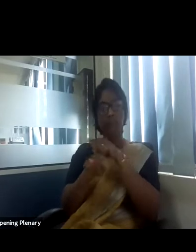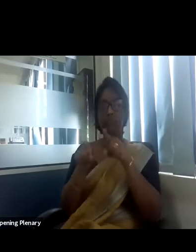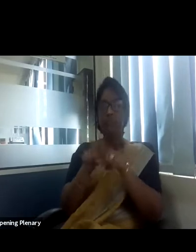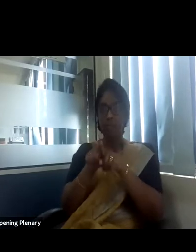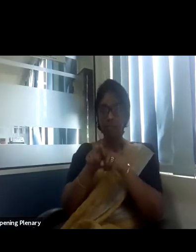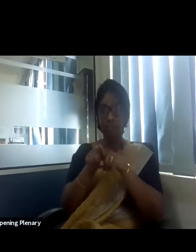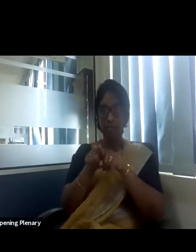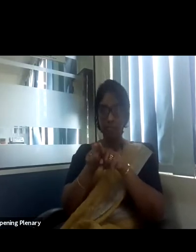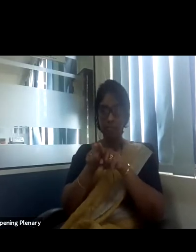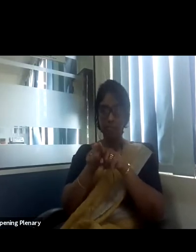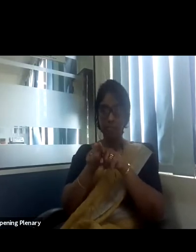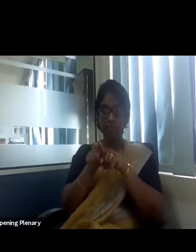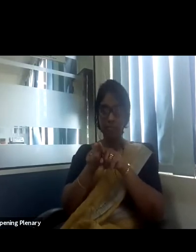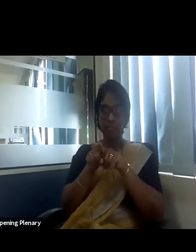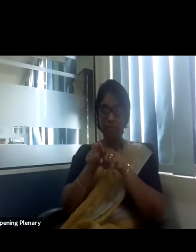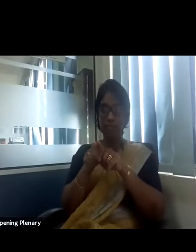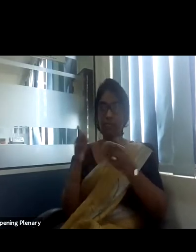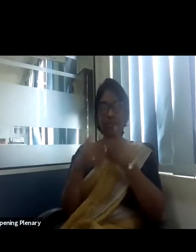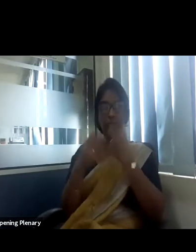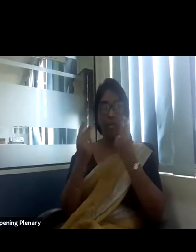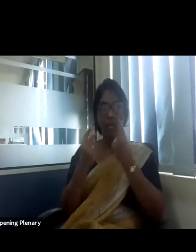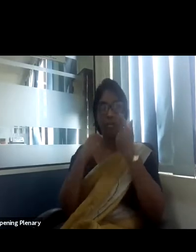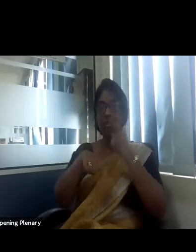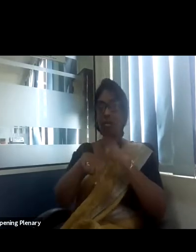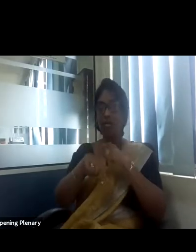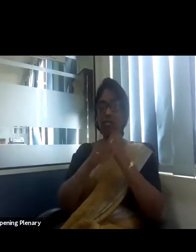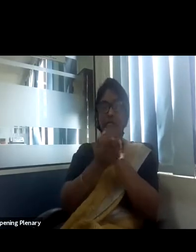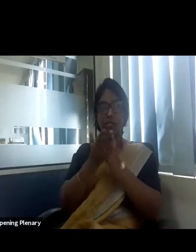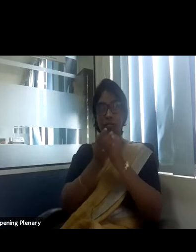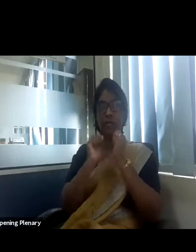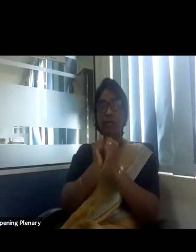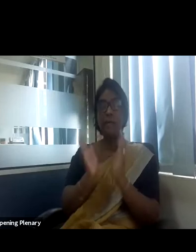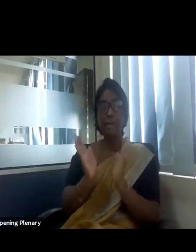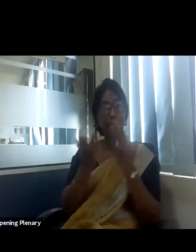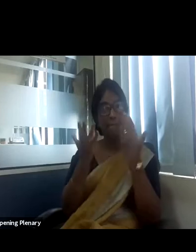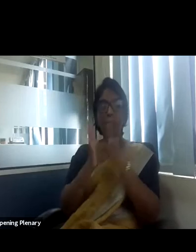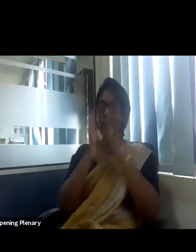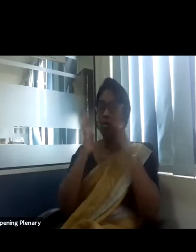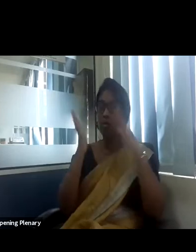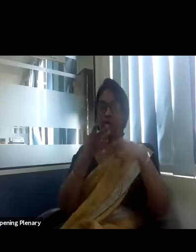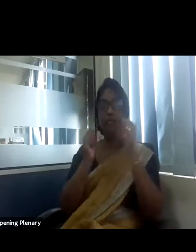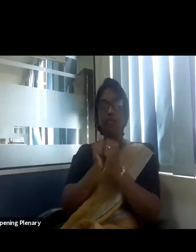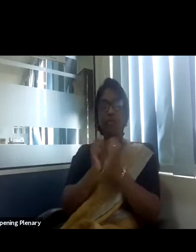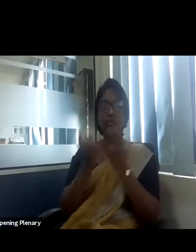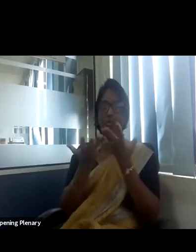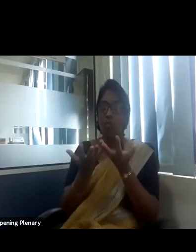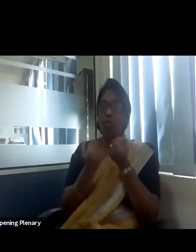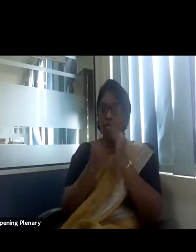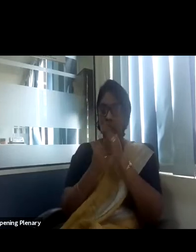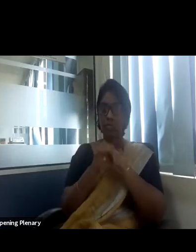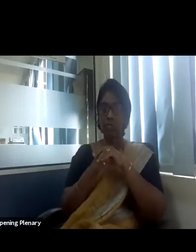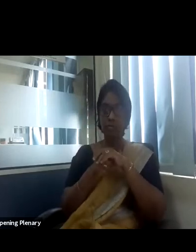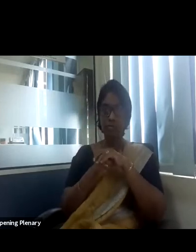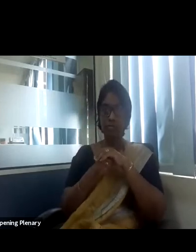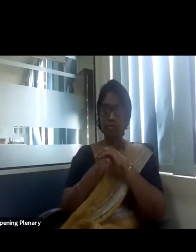blare louder and pandemic impacts are far from over. Best wishes to all in understanding and